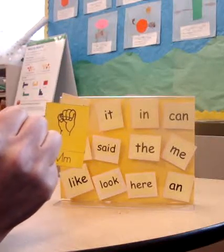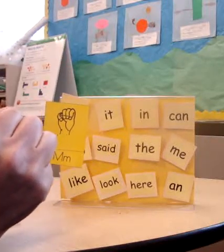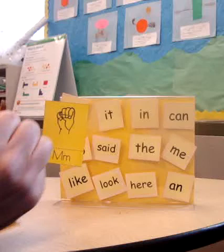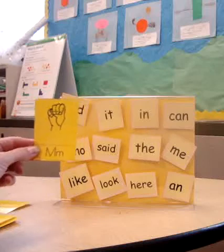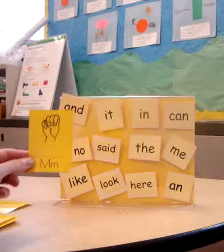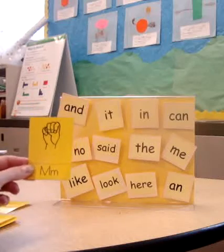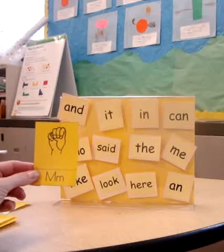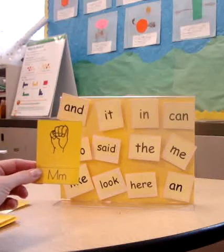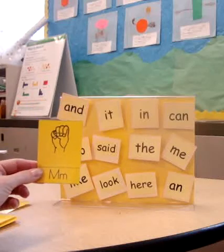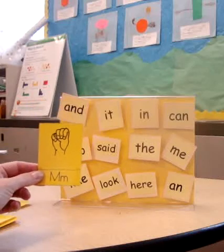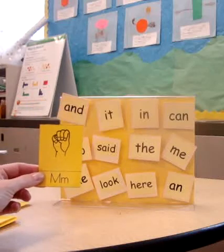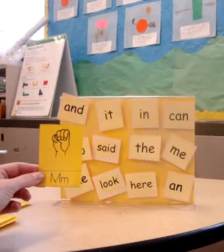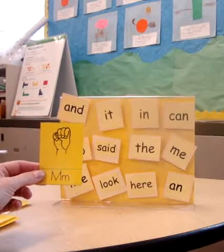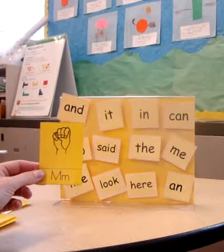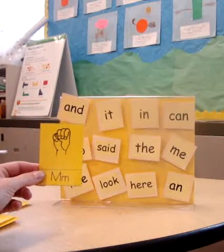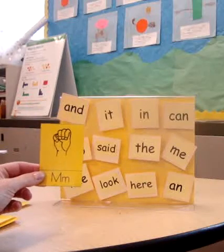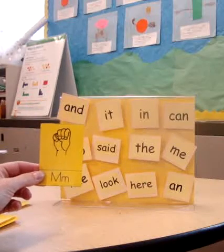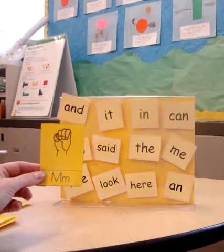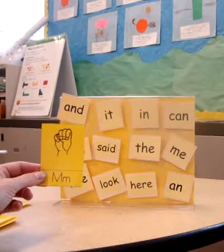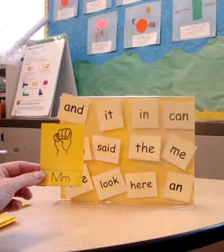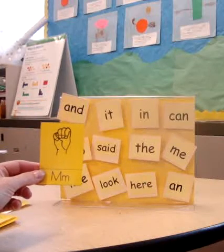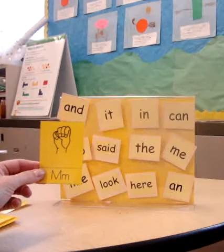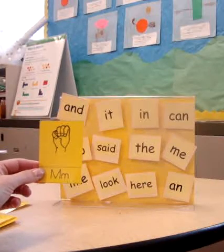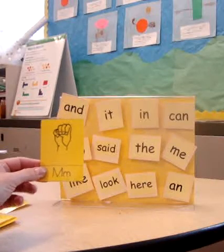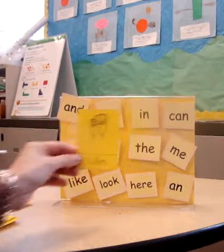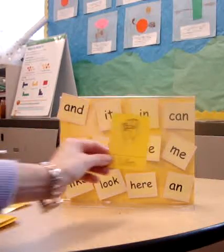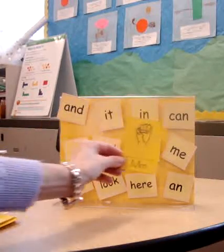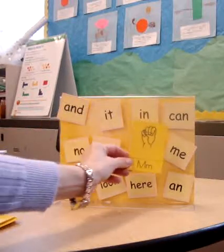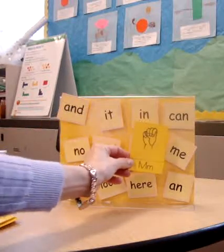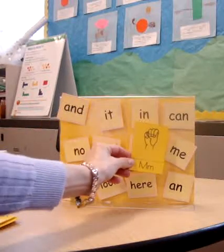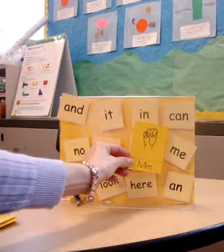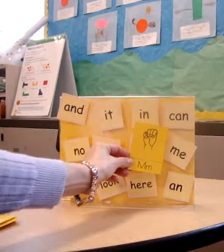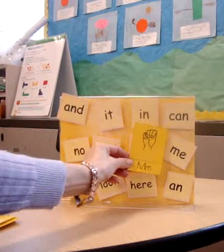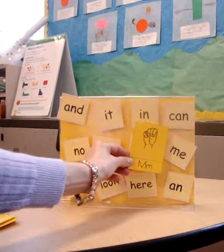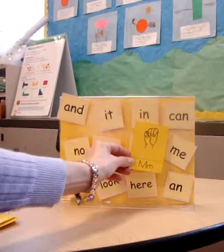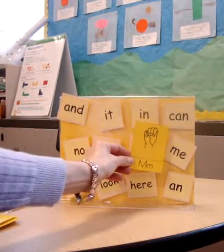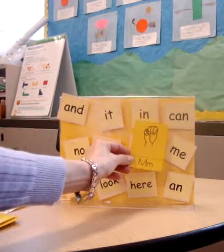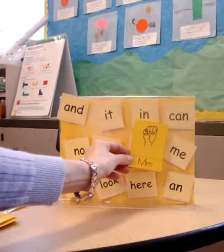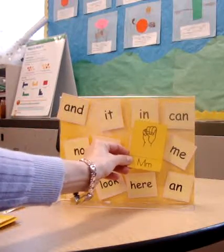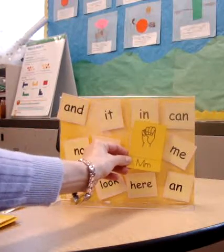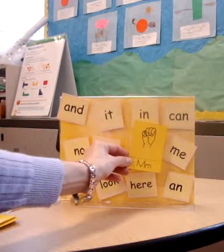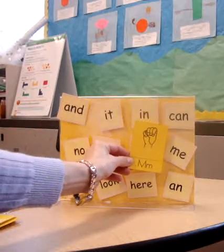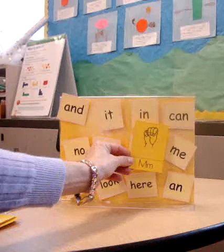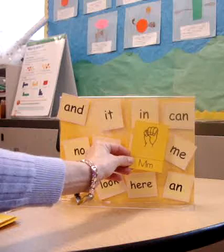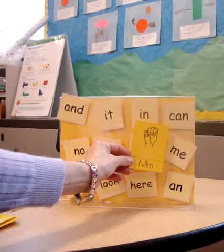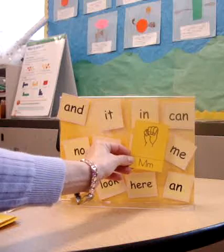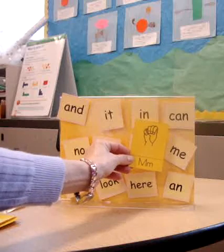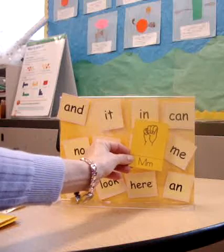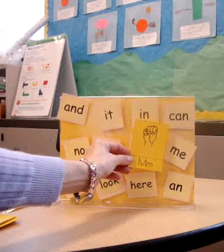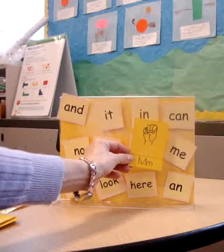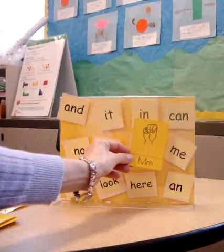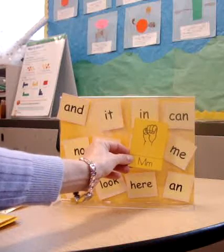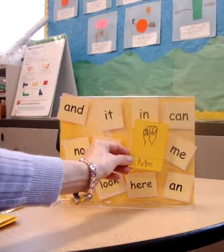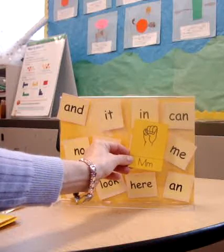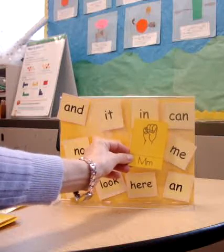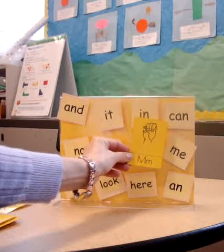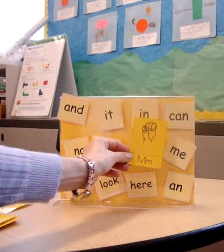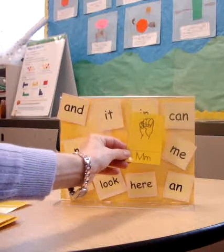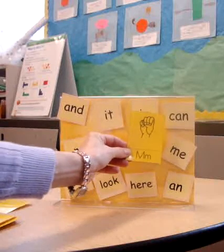M. Then they would look for a word that begins with M. And there it is, me. M-E, me. They could